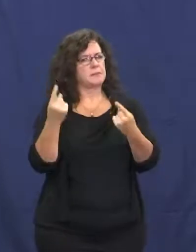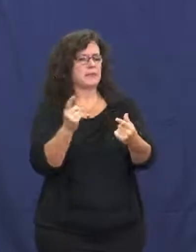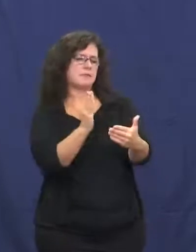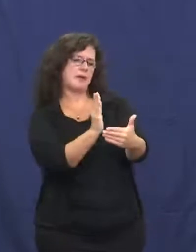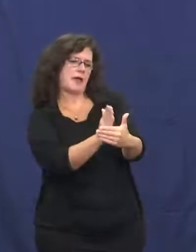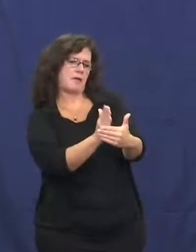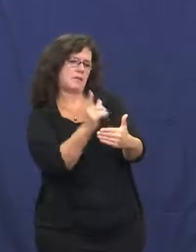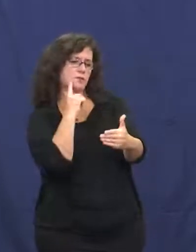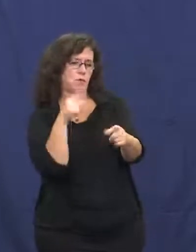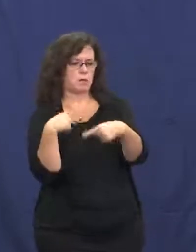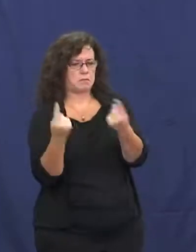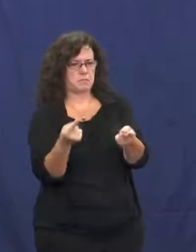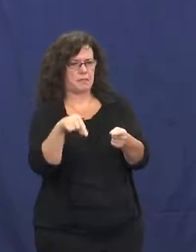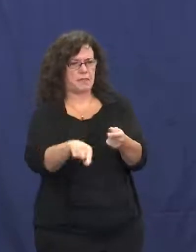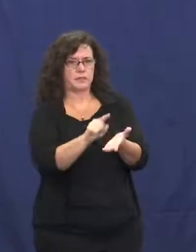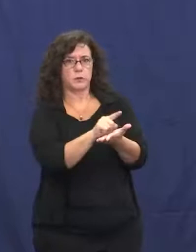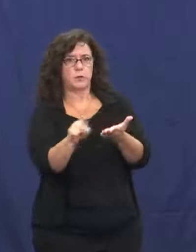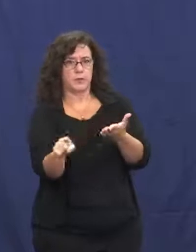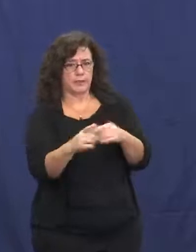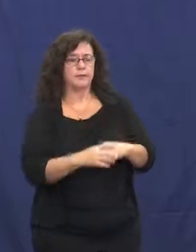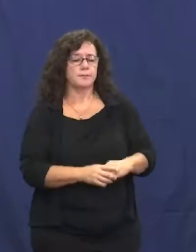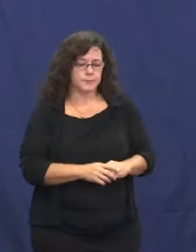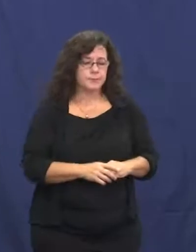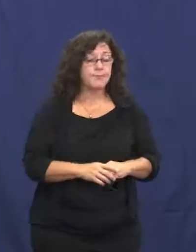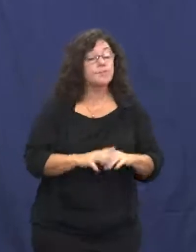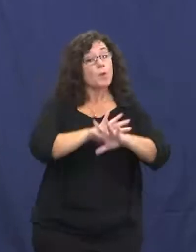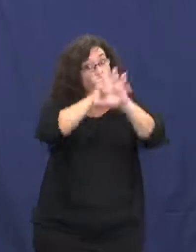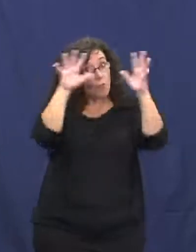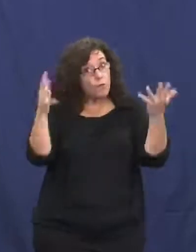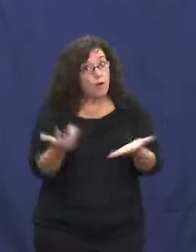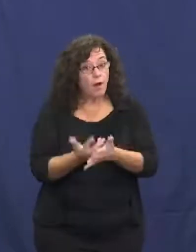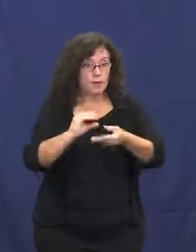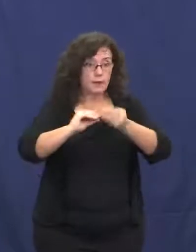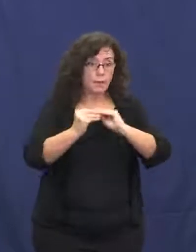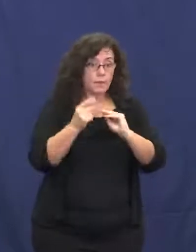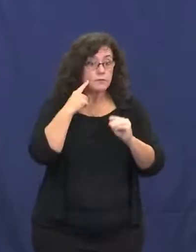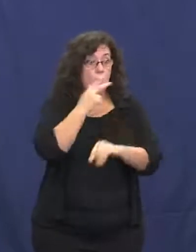days, and overall we're showing a decrease in our hospitalization numbers.